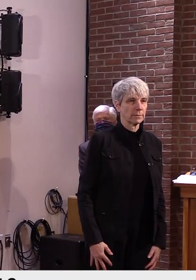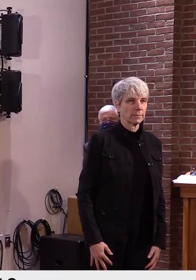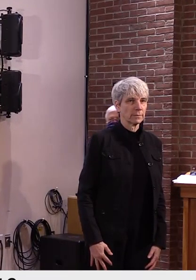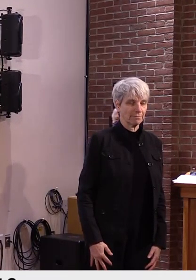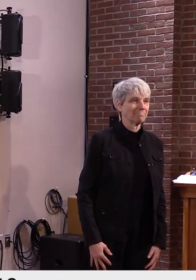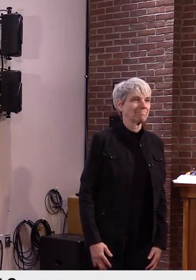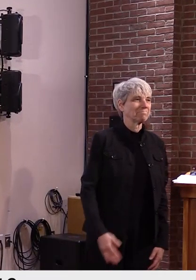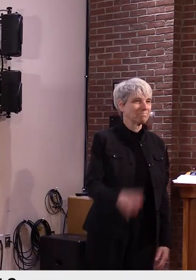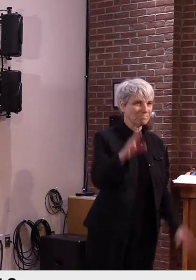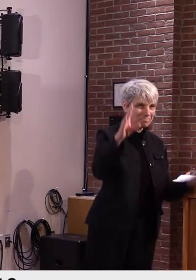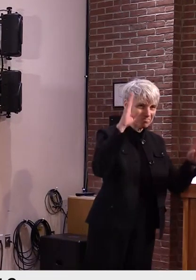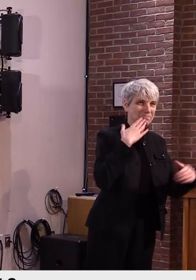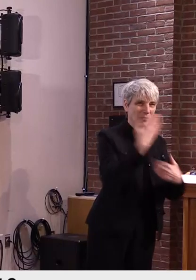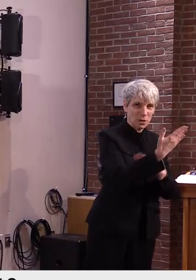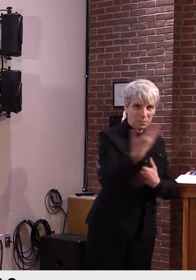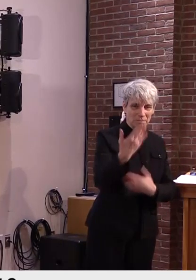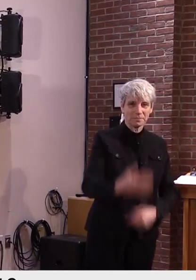Good morning.